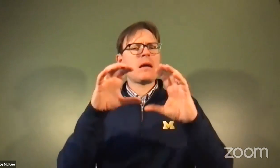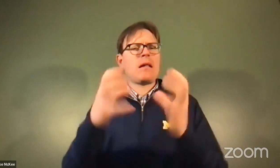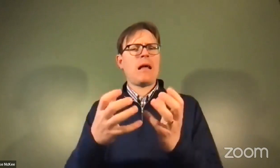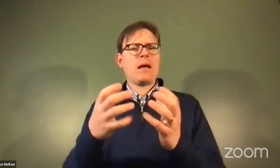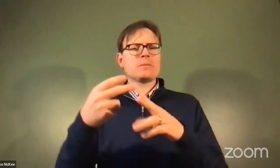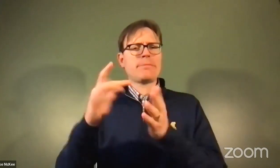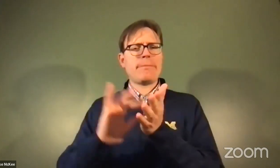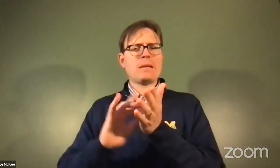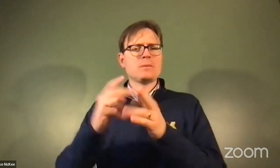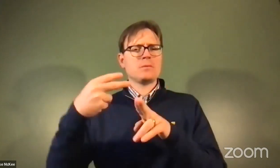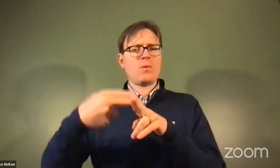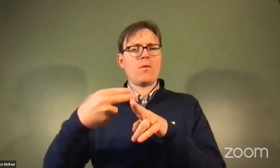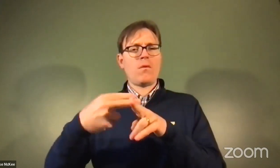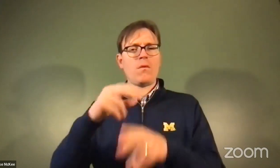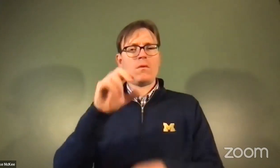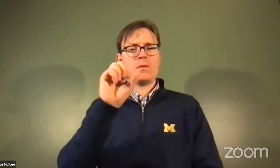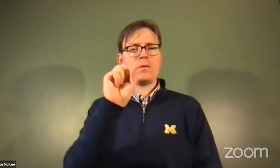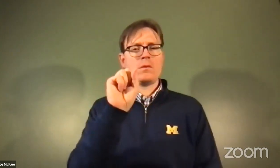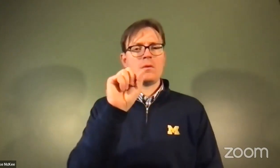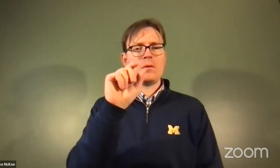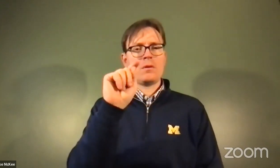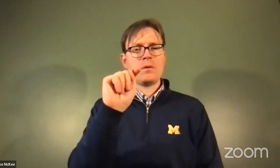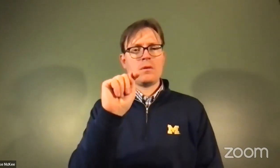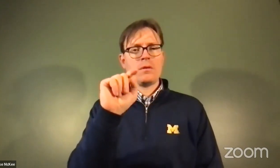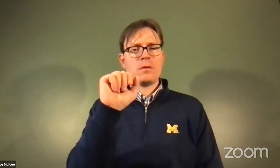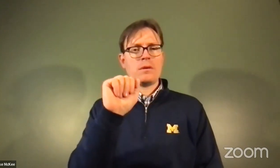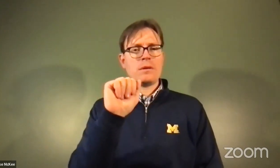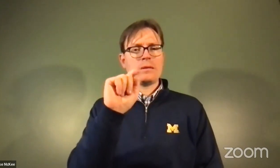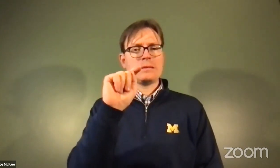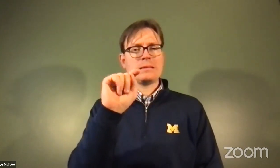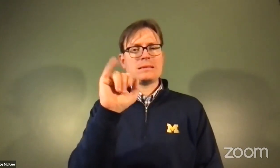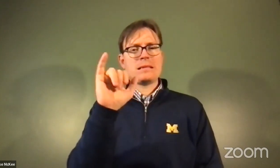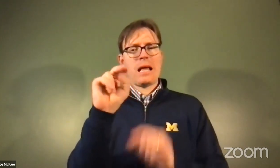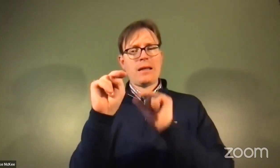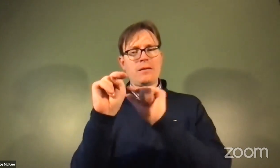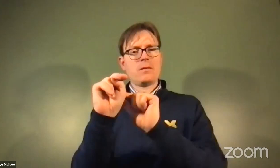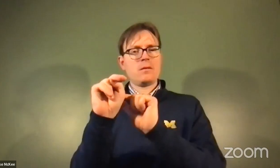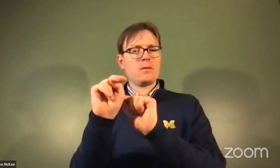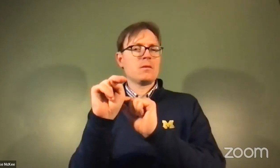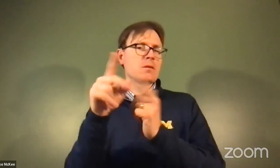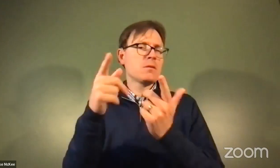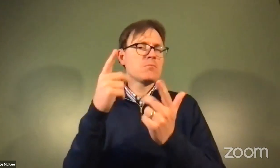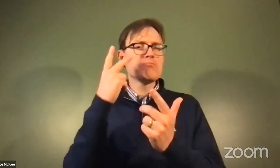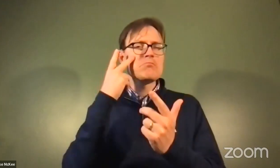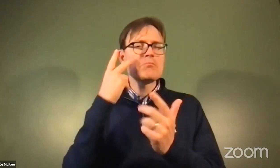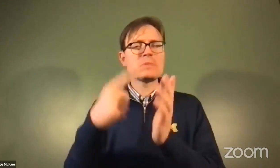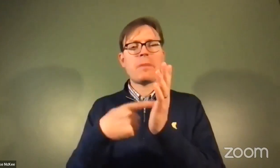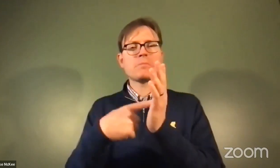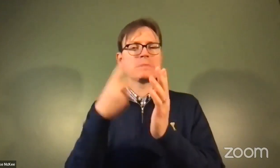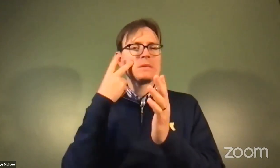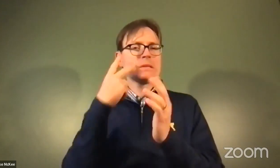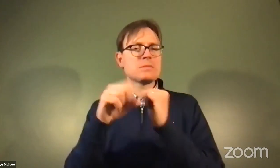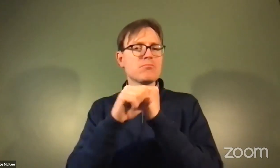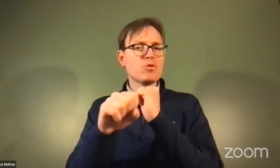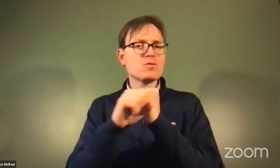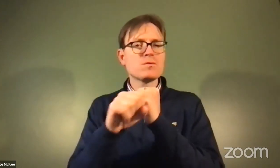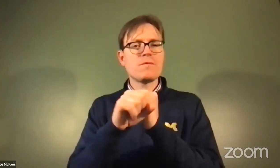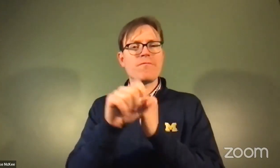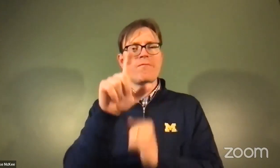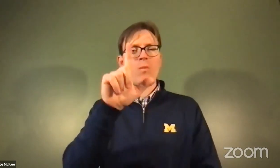medication. There's a class of medications called statins. And maybe you'll